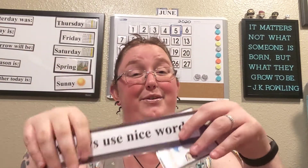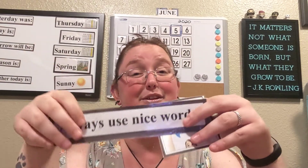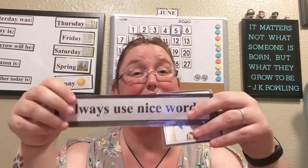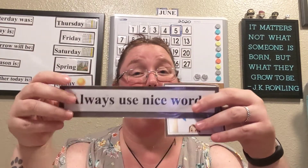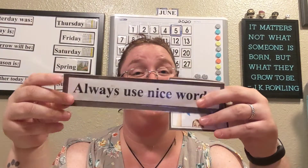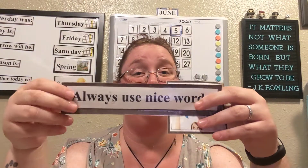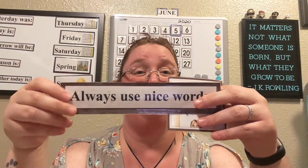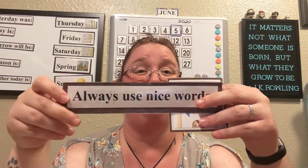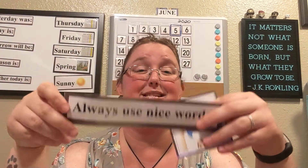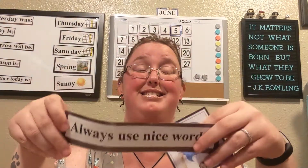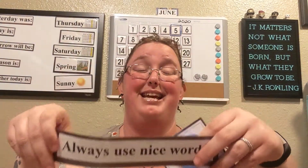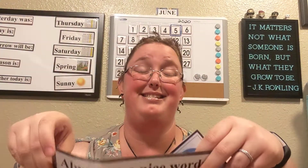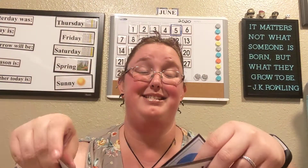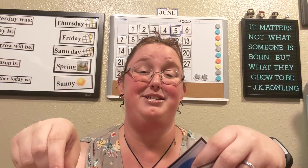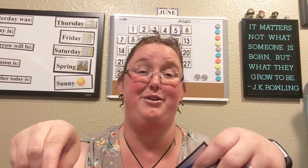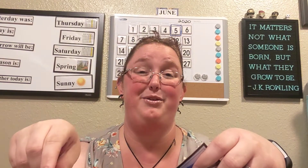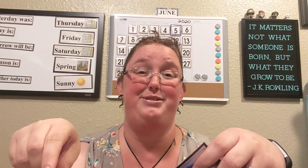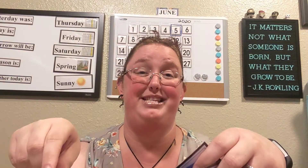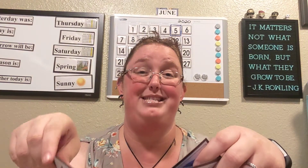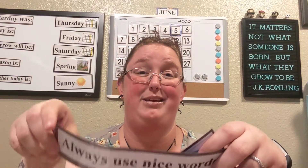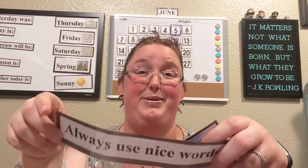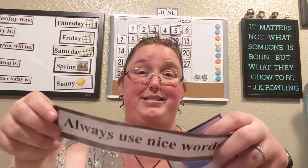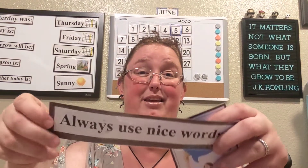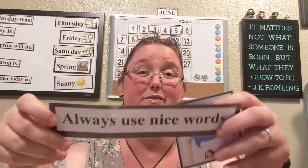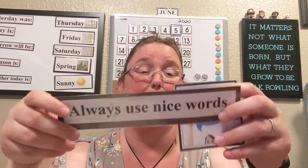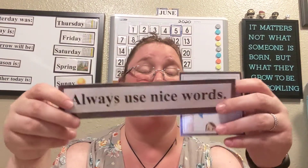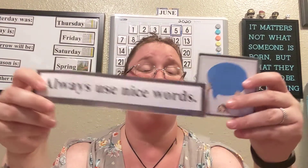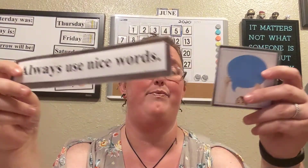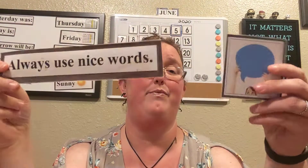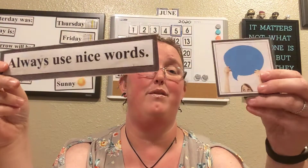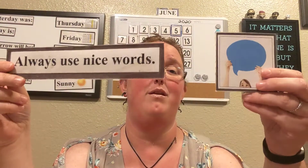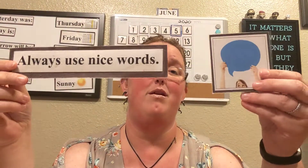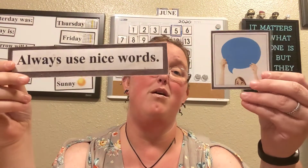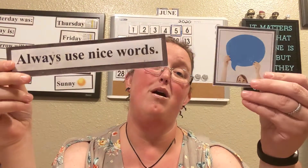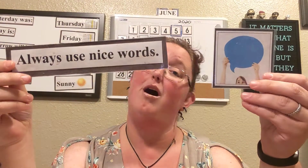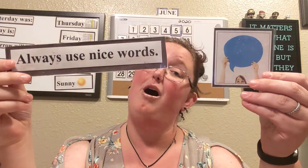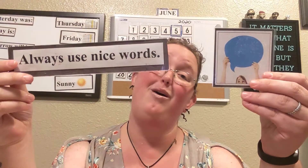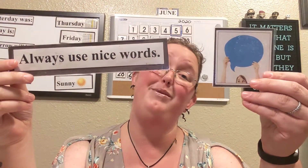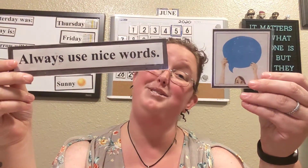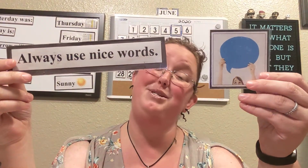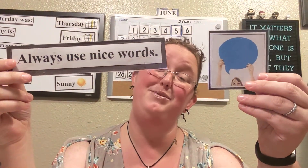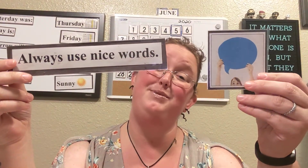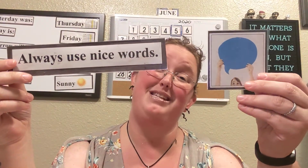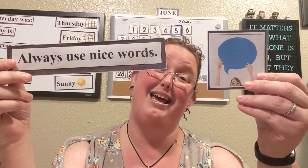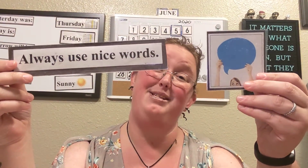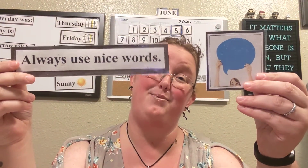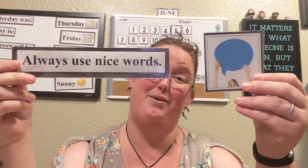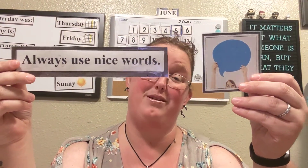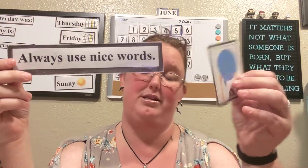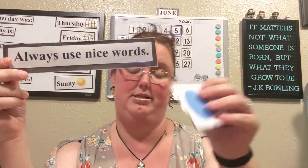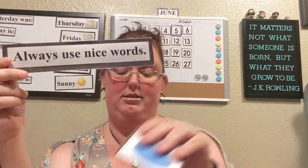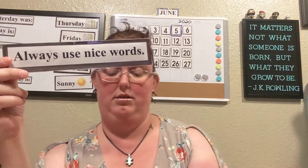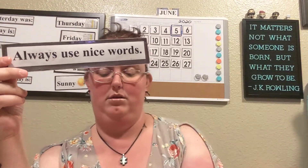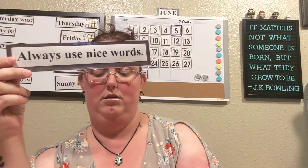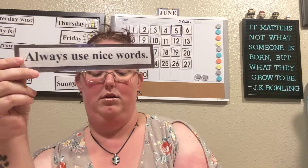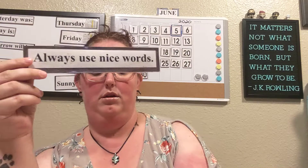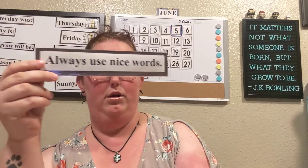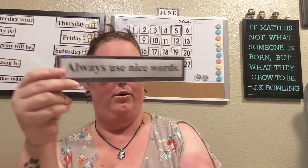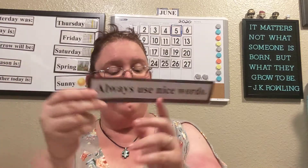their directions because they ask us to do those things to keep us safe. Always use nice words. We need